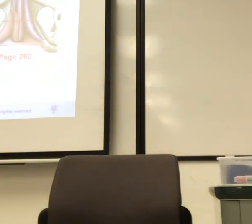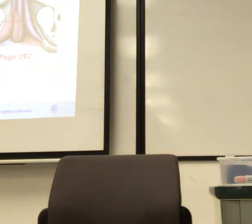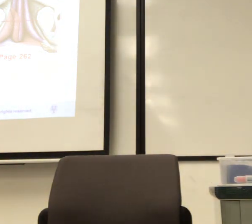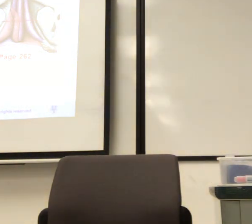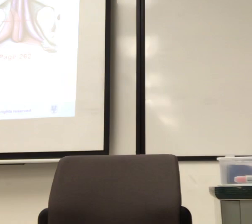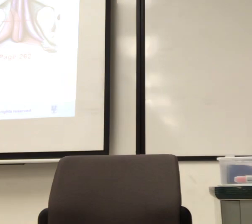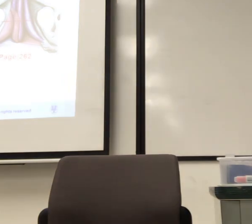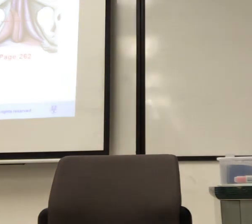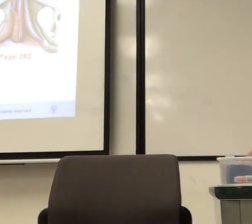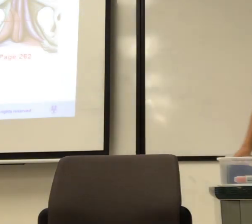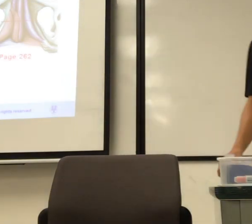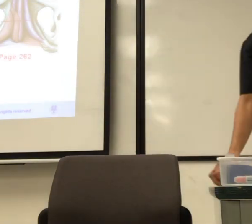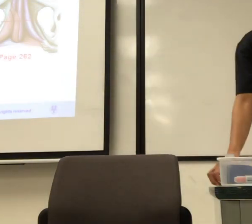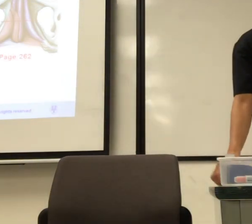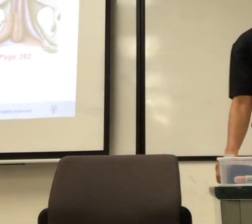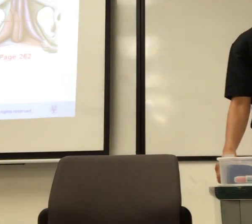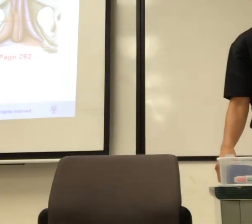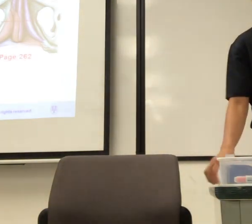question? Okay.